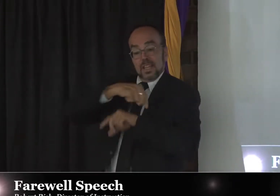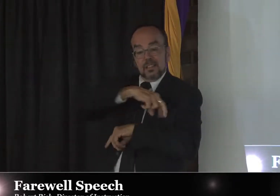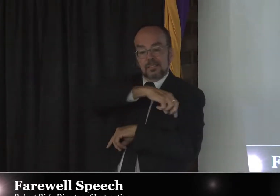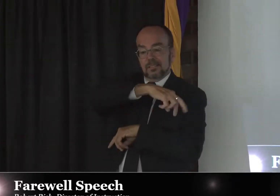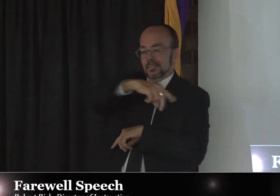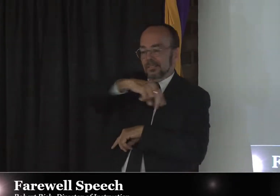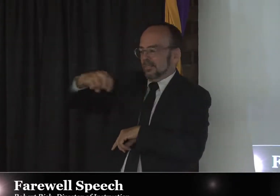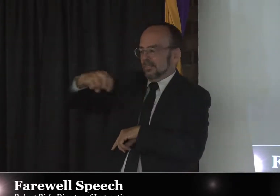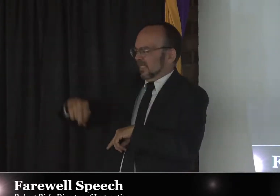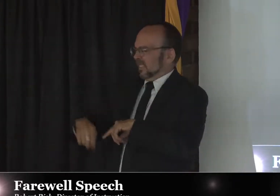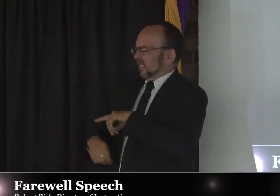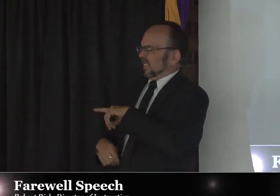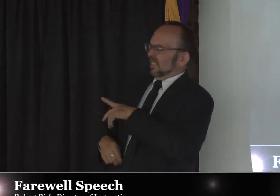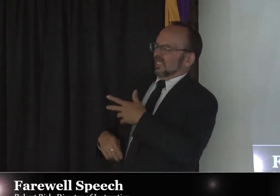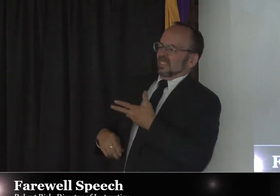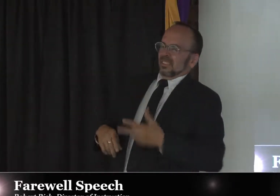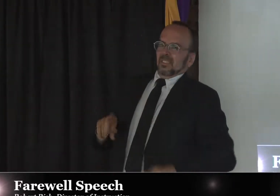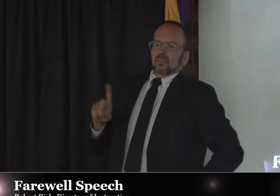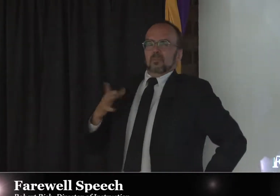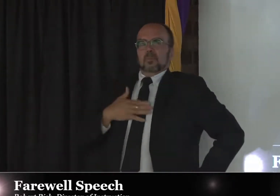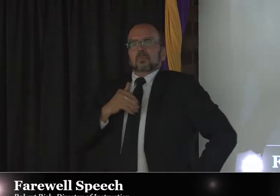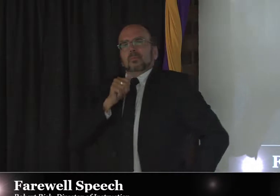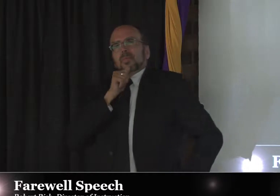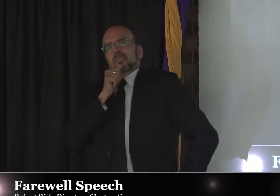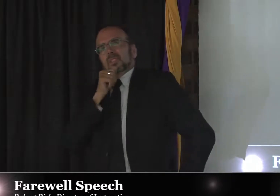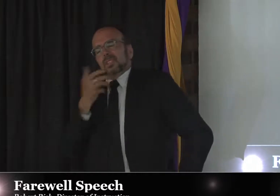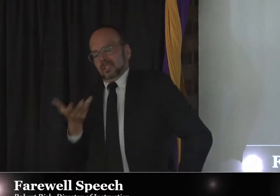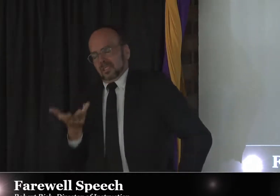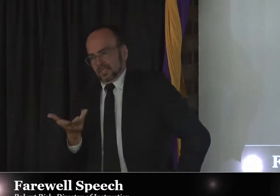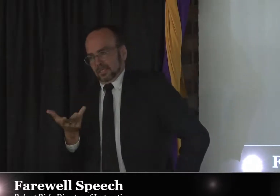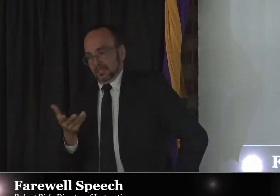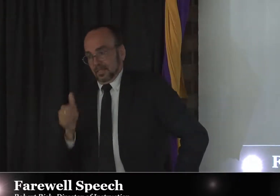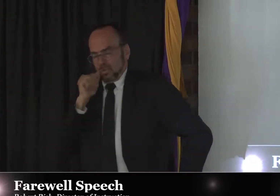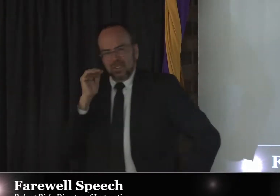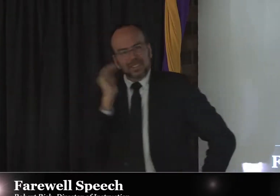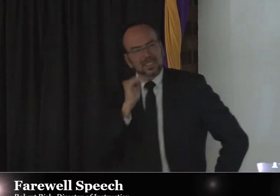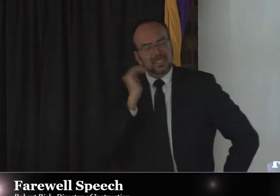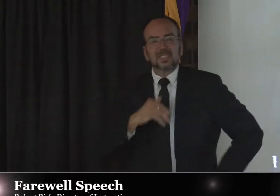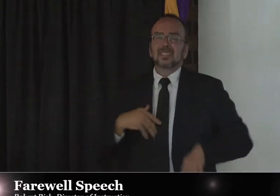house. And the renter would say, oh, God, where's my privacy?